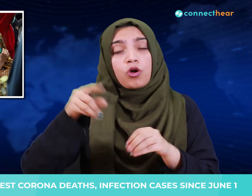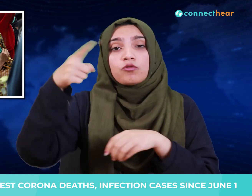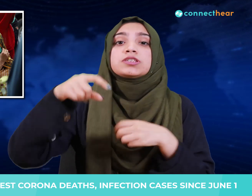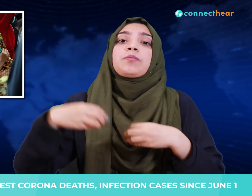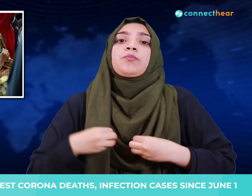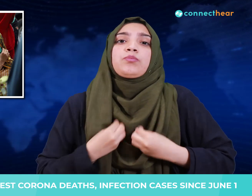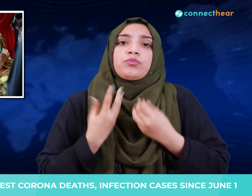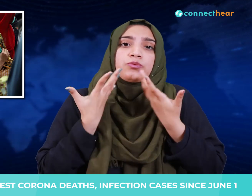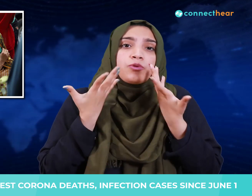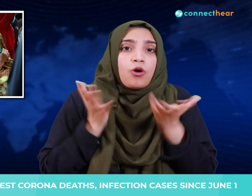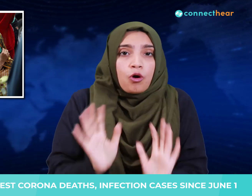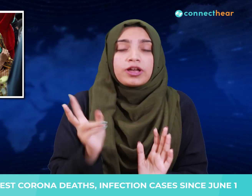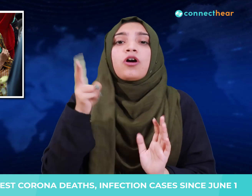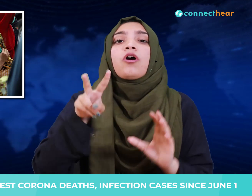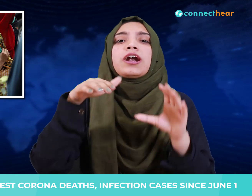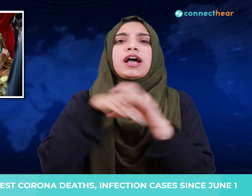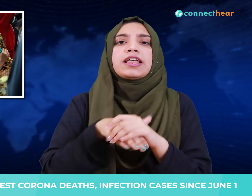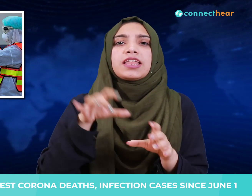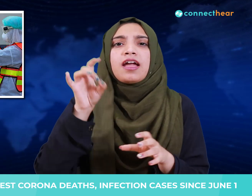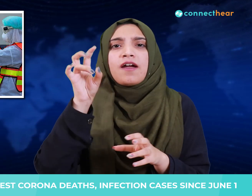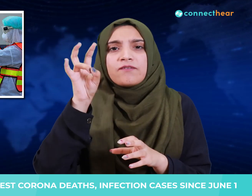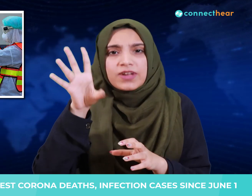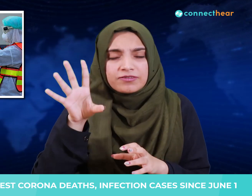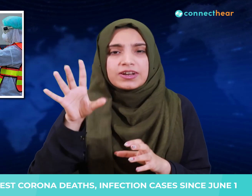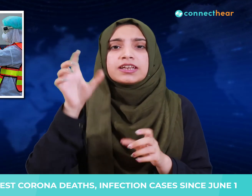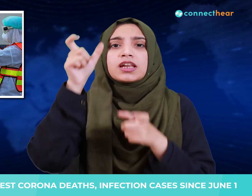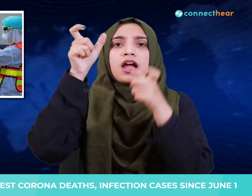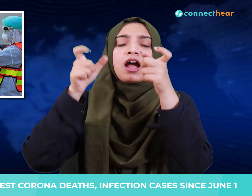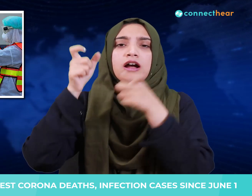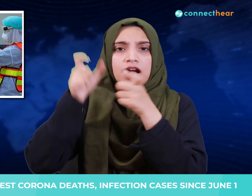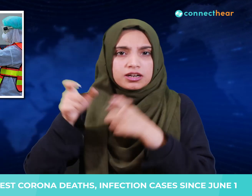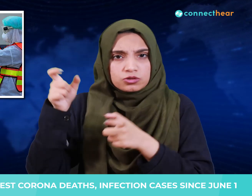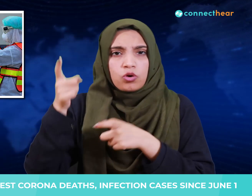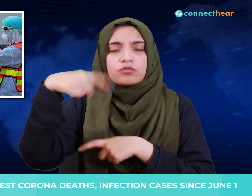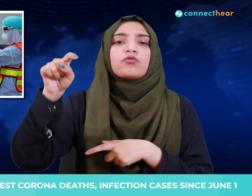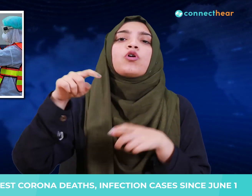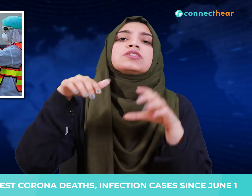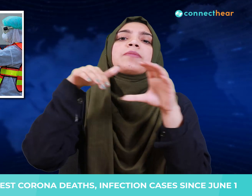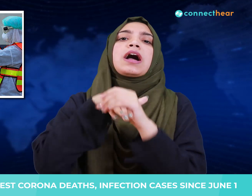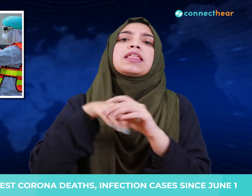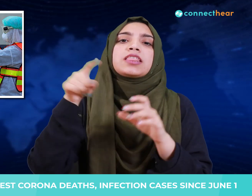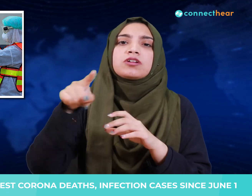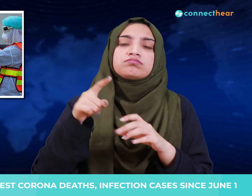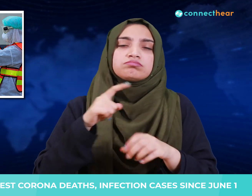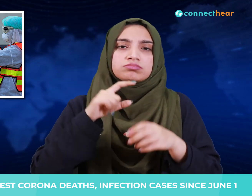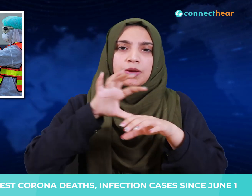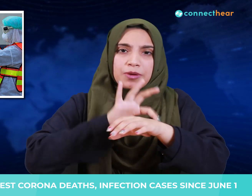people recovering from the disease during the last 24 hours.